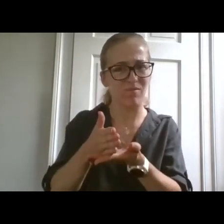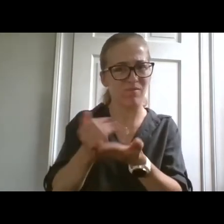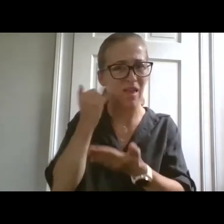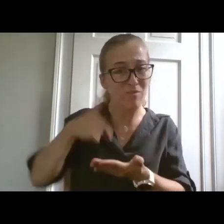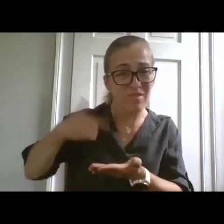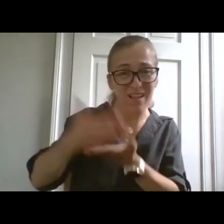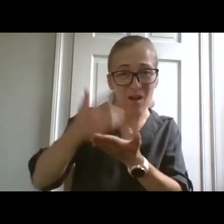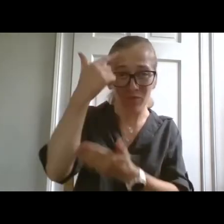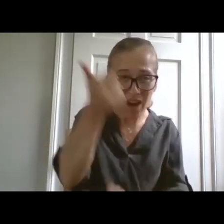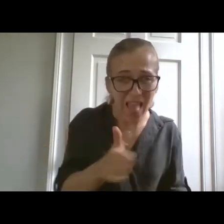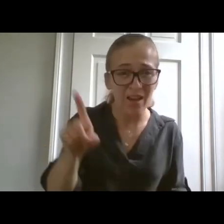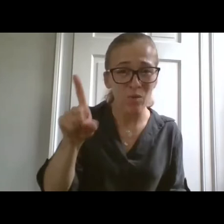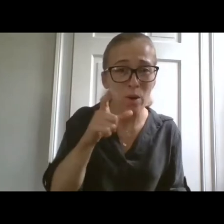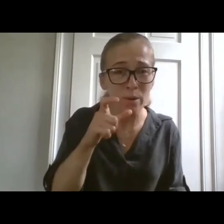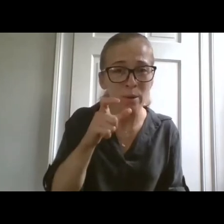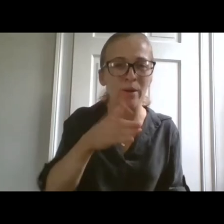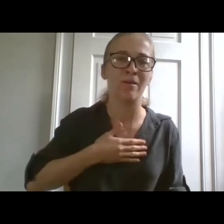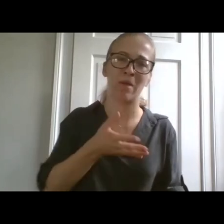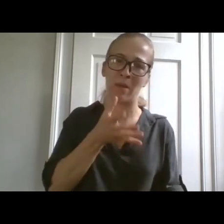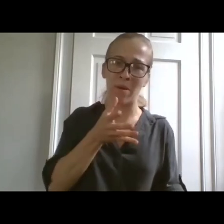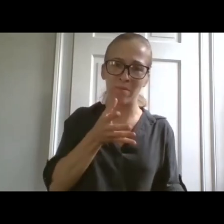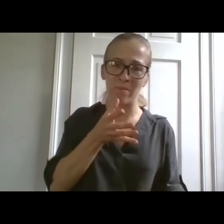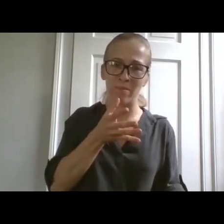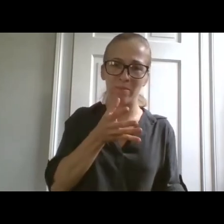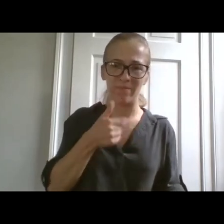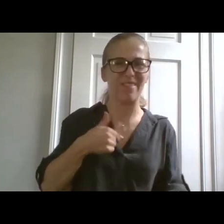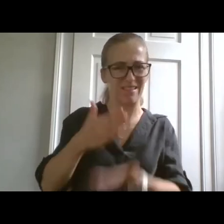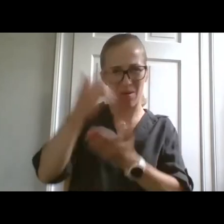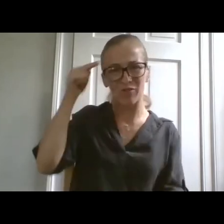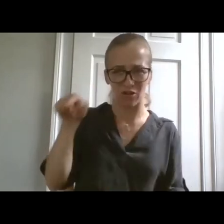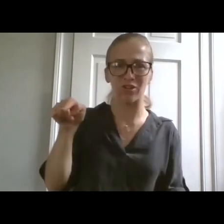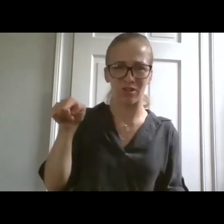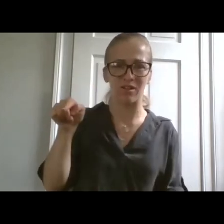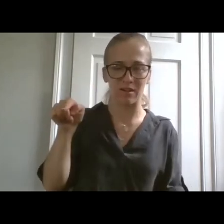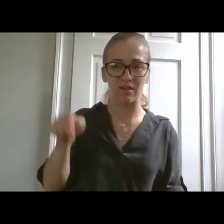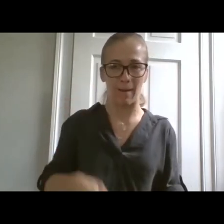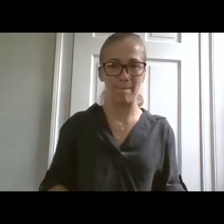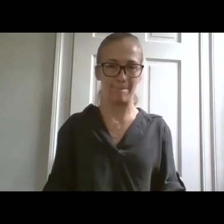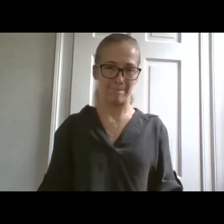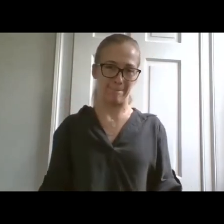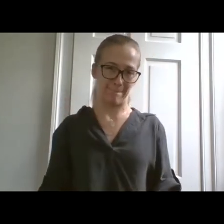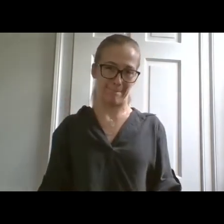stopped for anyone, it would be my mother. I stopped for her.